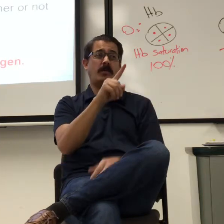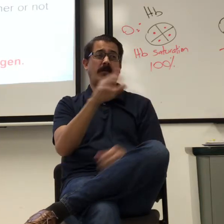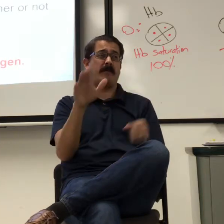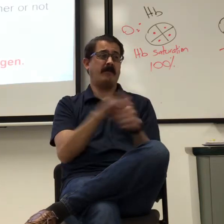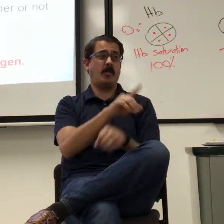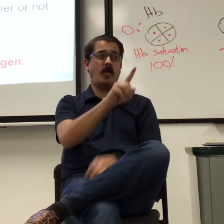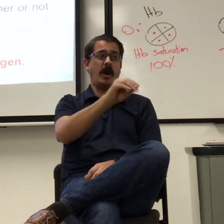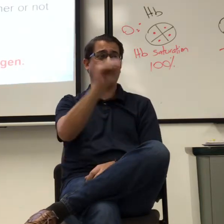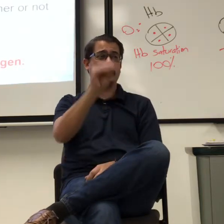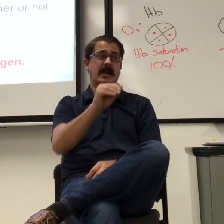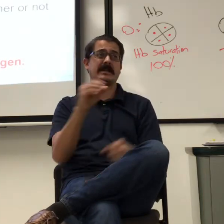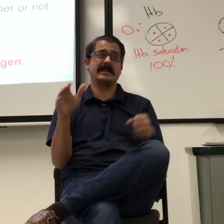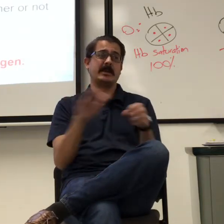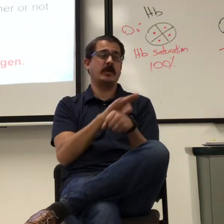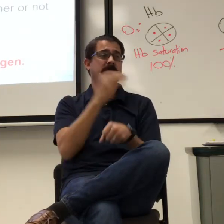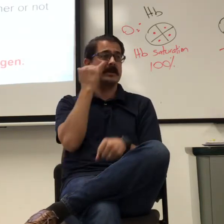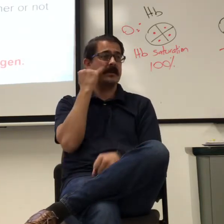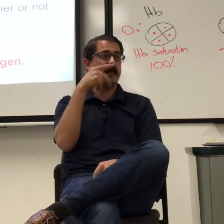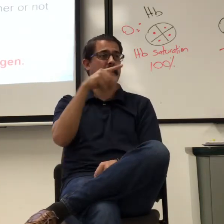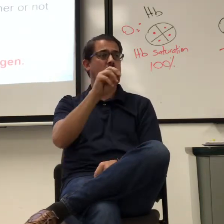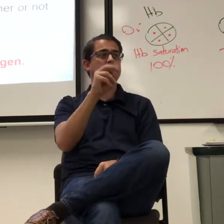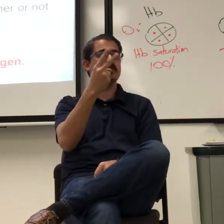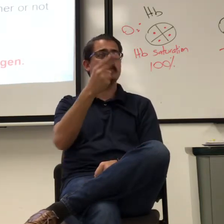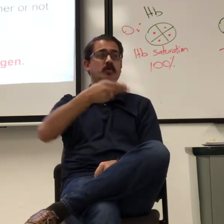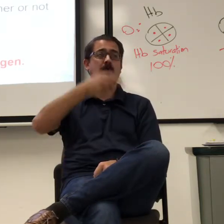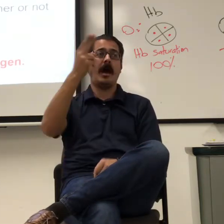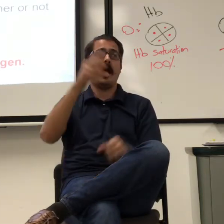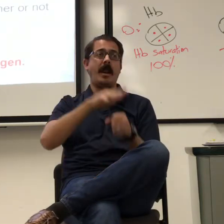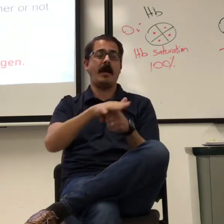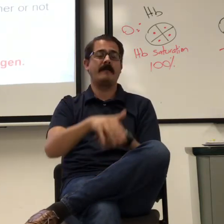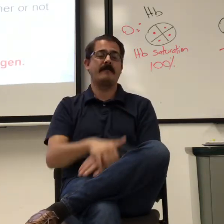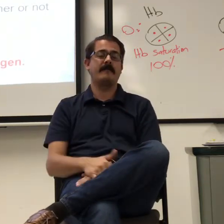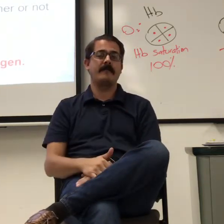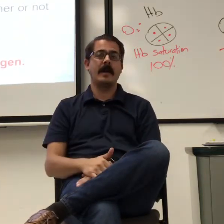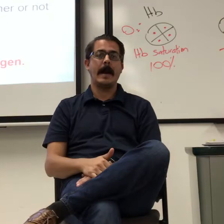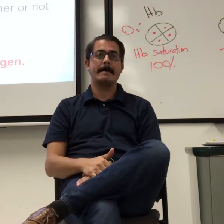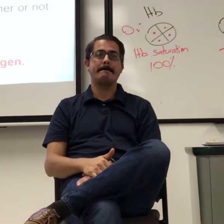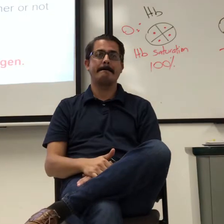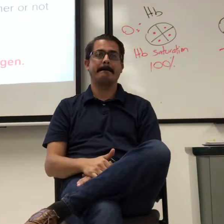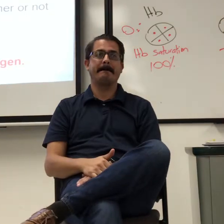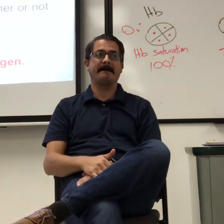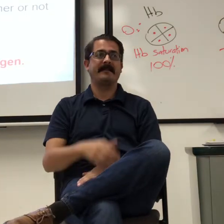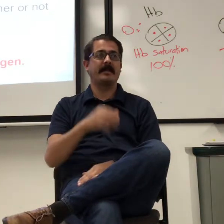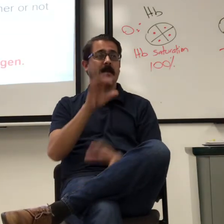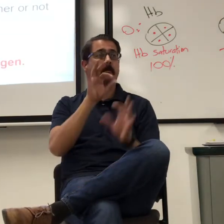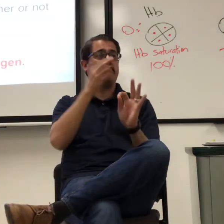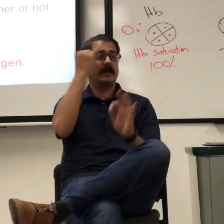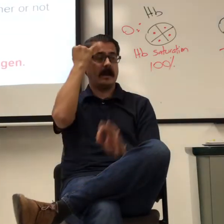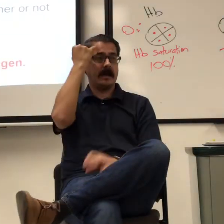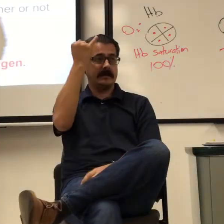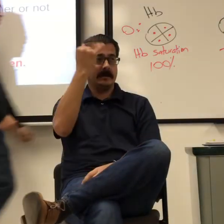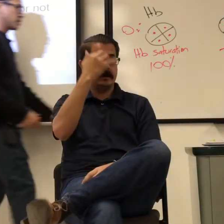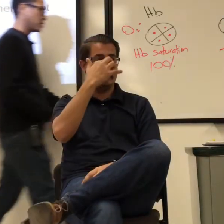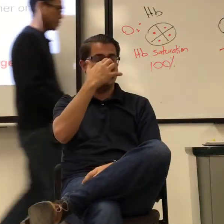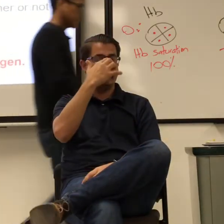if the PO2 is high enough in the alveolar area. And so, so the idea is